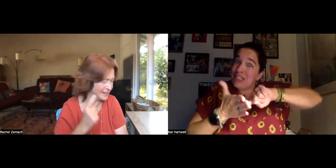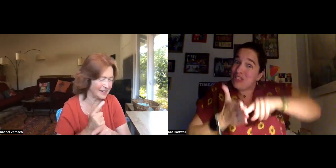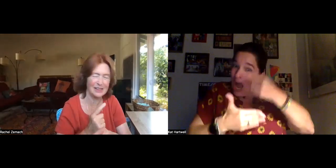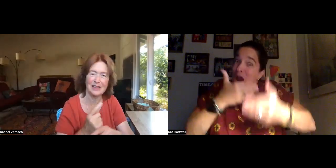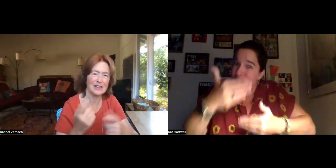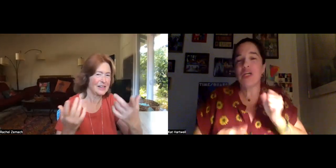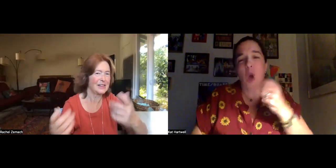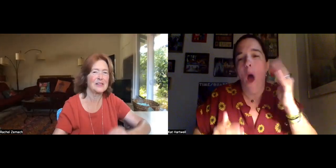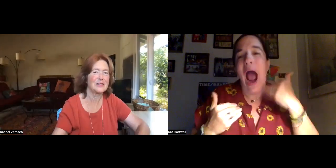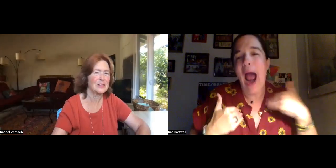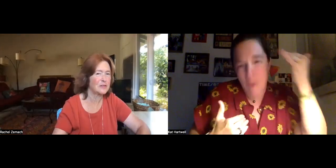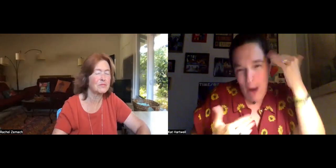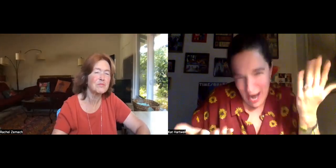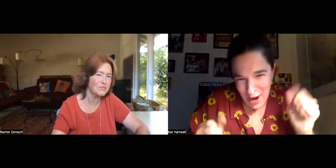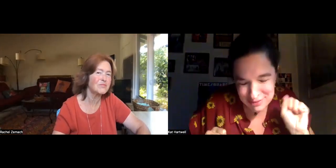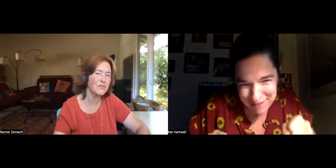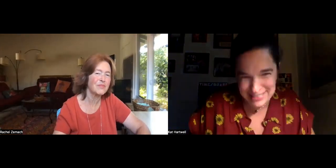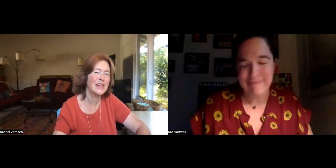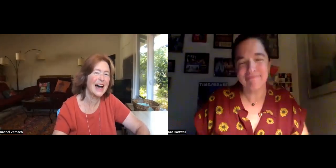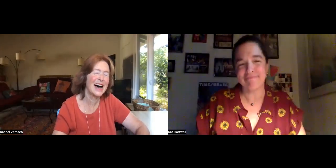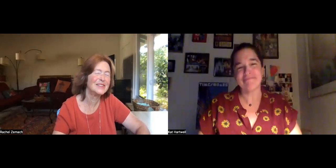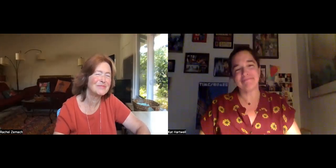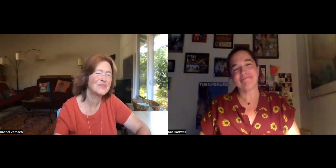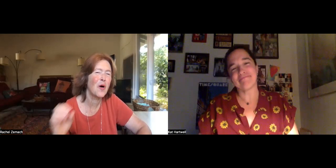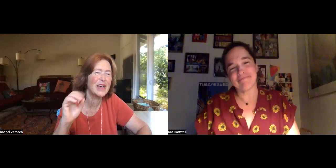the time, so I'm aware.